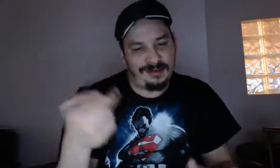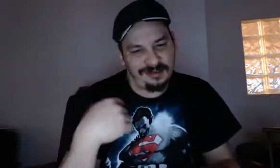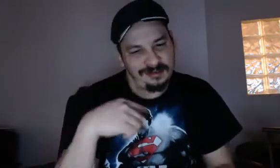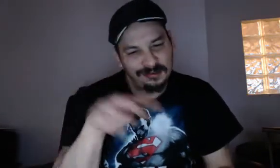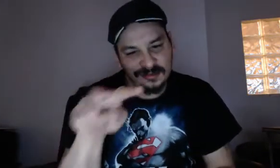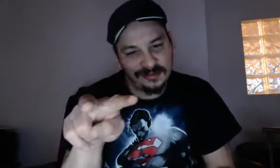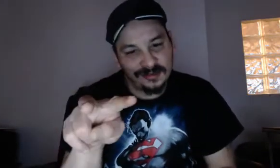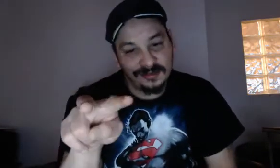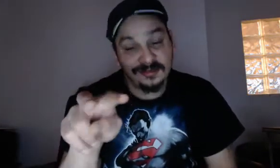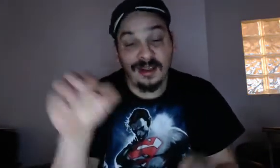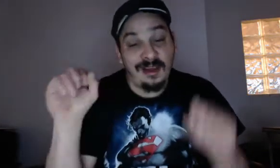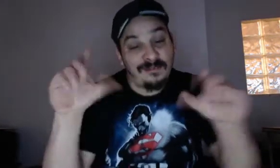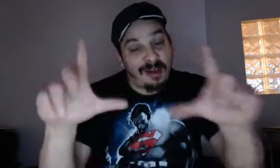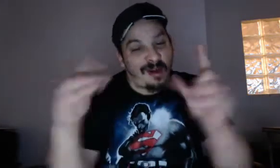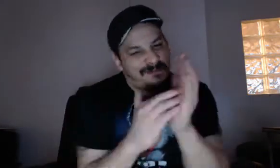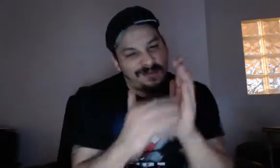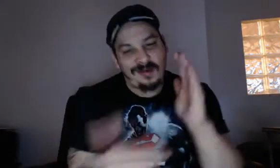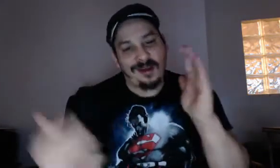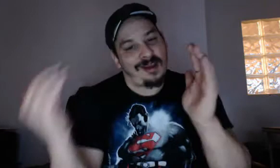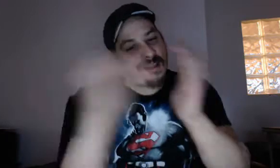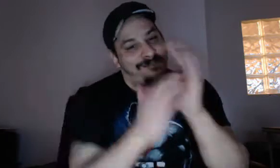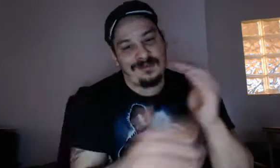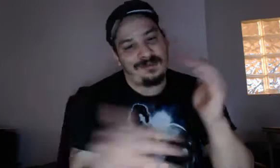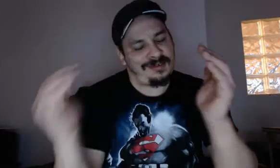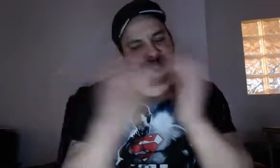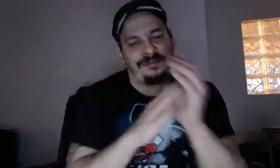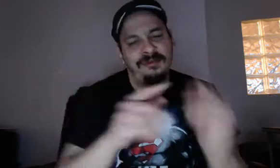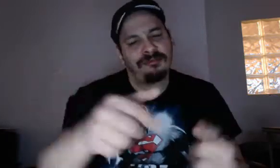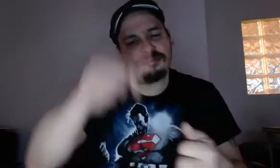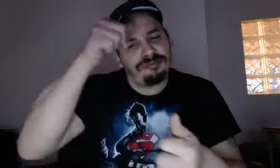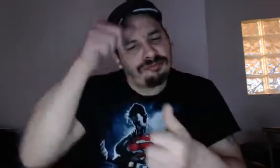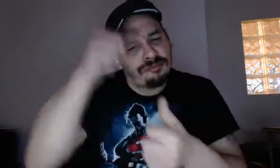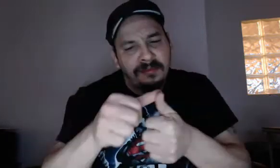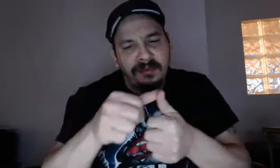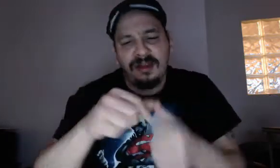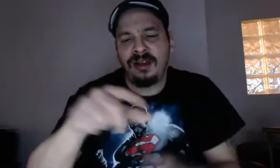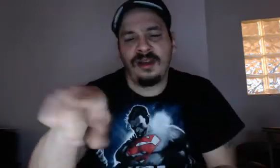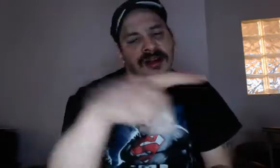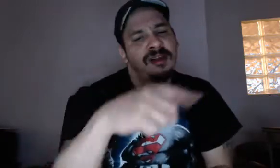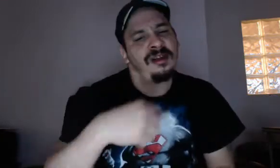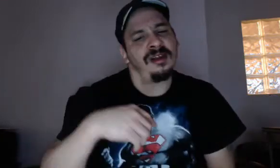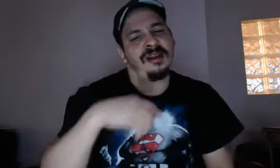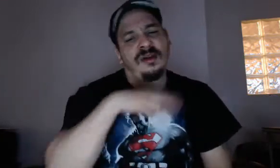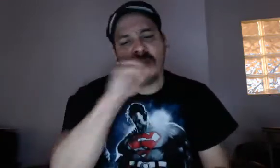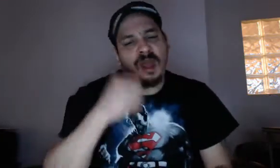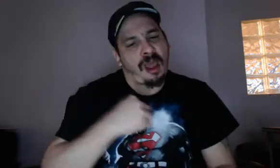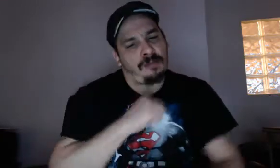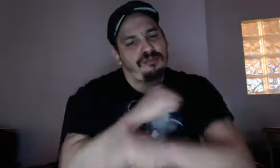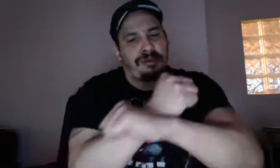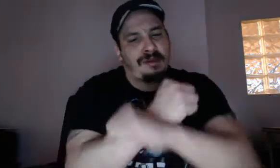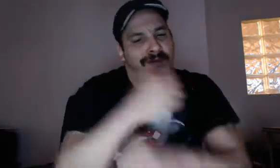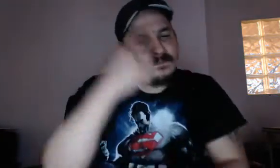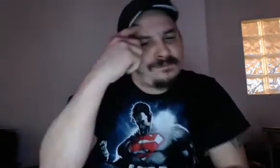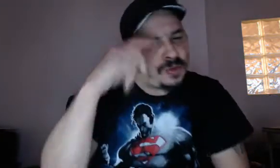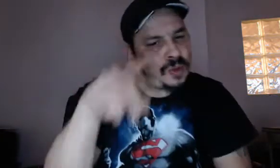men's lives, these young men's lives, as well needed as we're hearing these stories. Athena, it's great to see you. Thanks so much. Thanks. Chris? All right, coming up